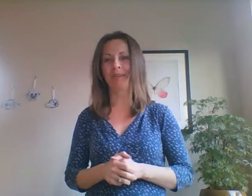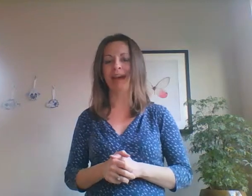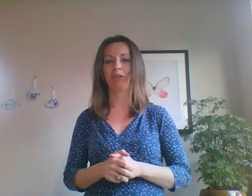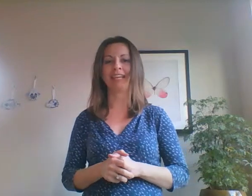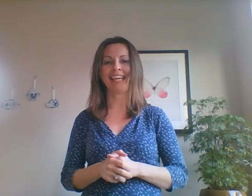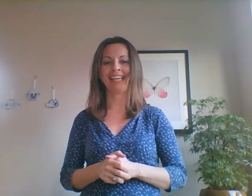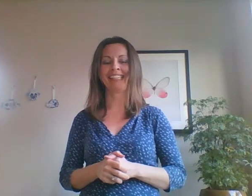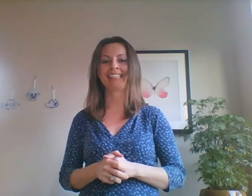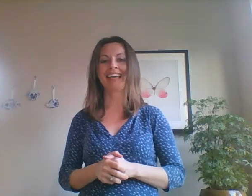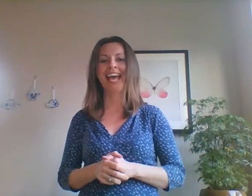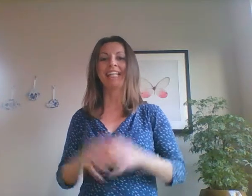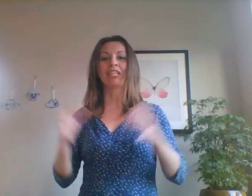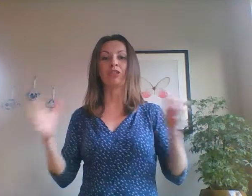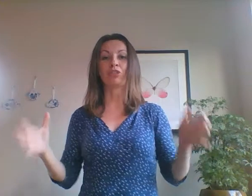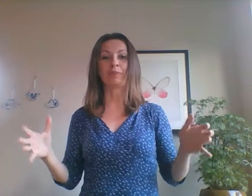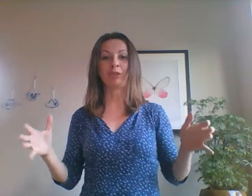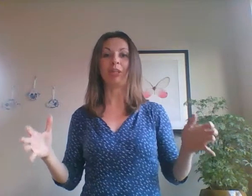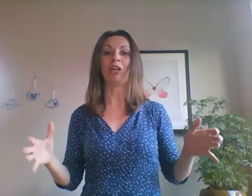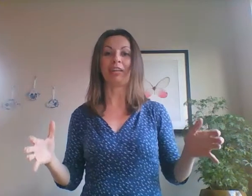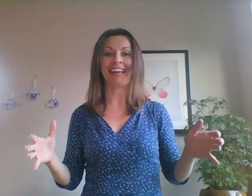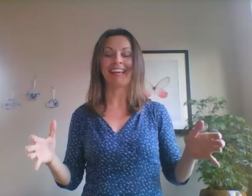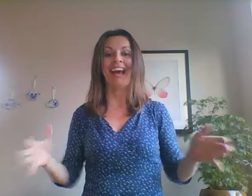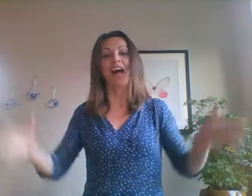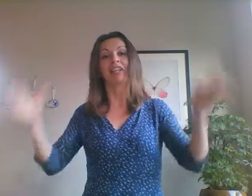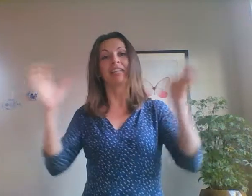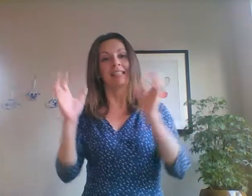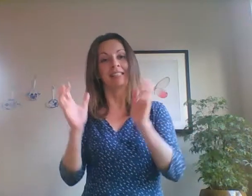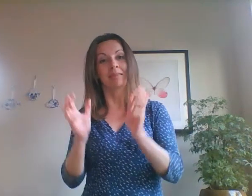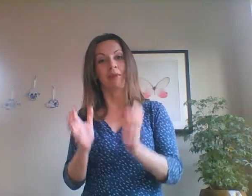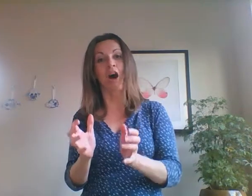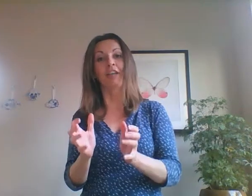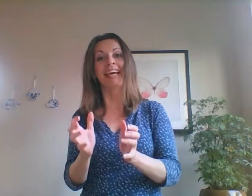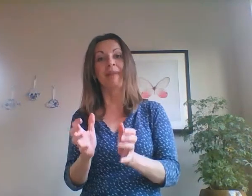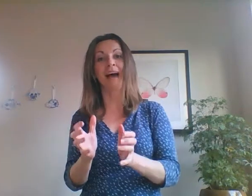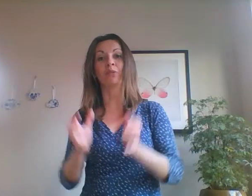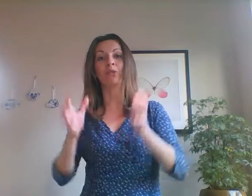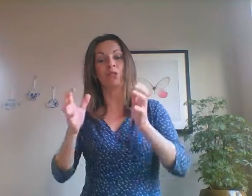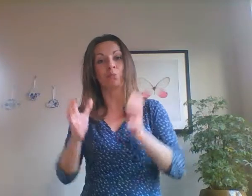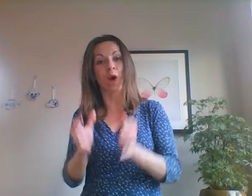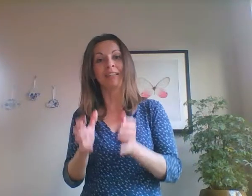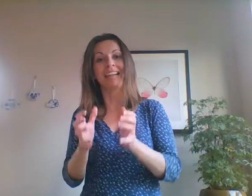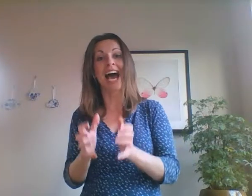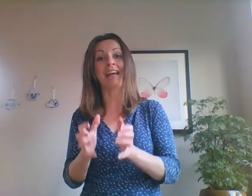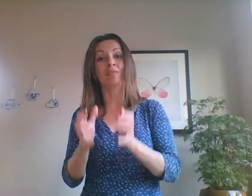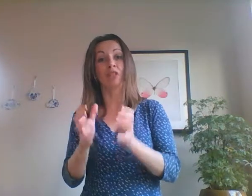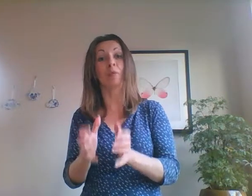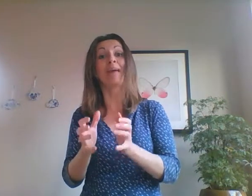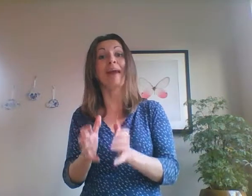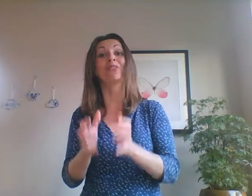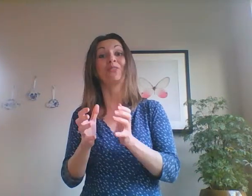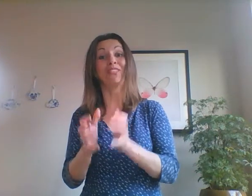about is distributed learning. Learning in small amounts, small amounts of